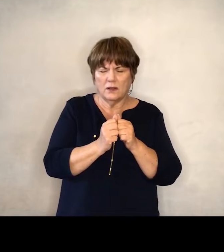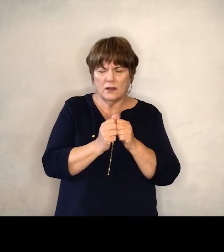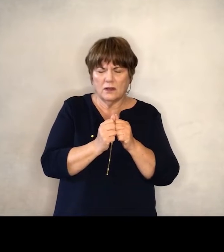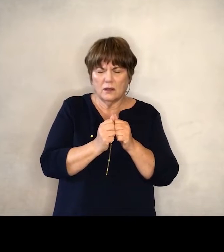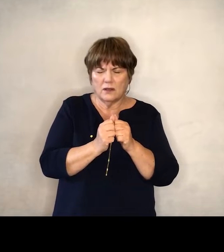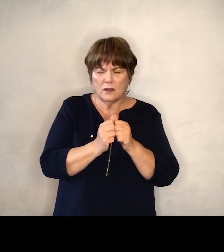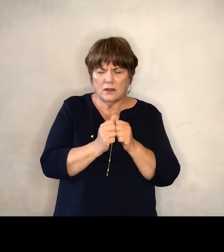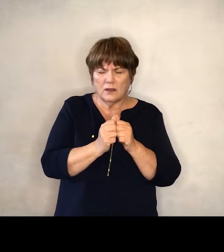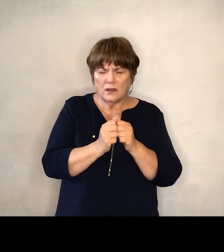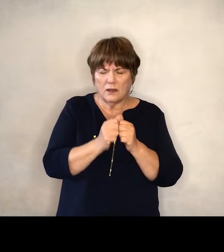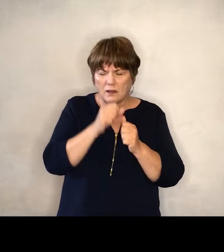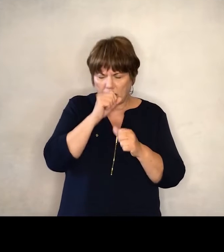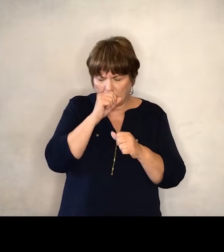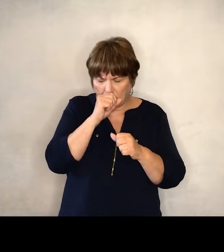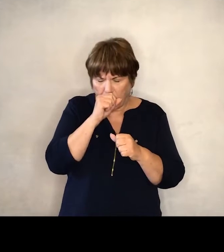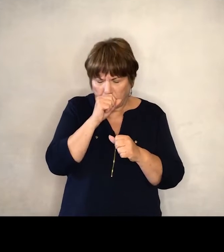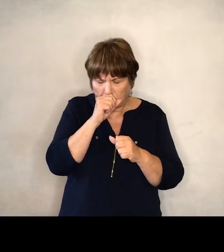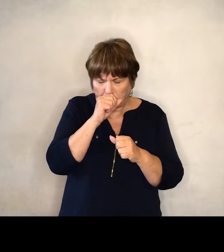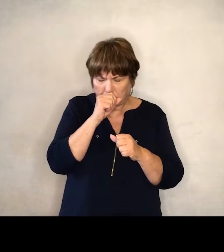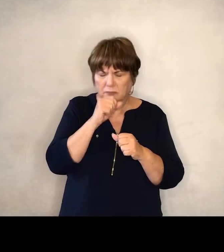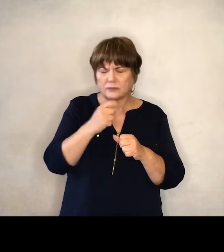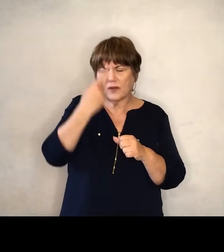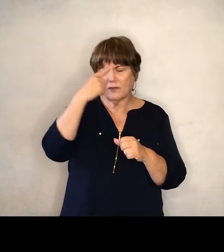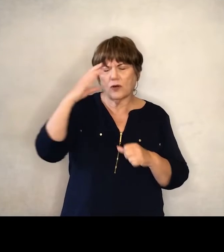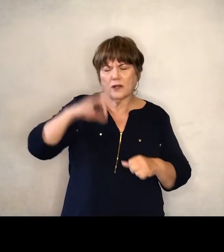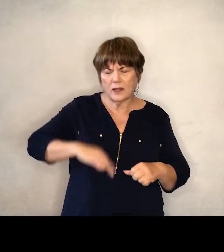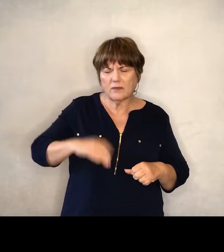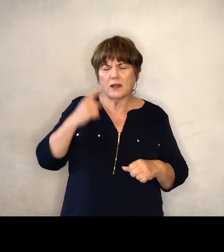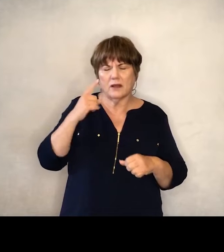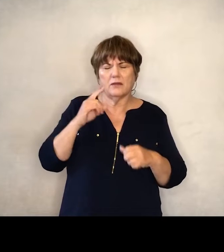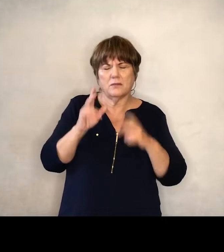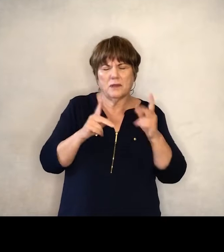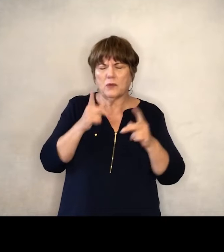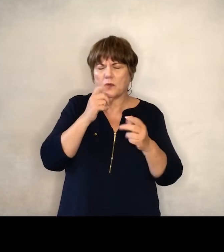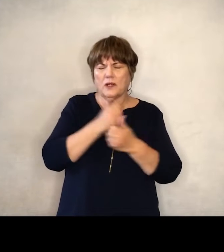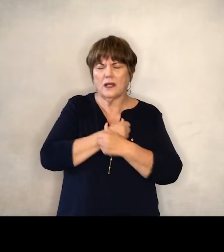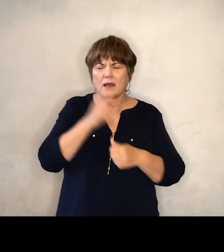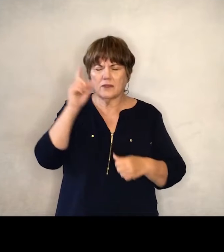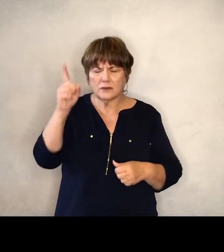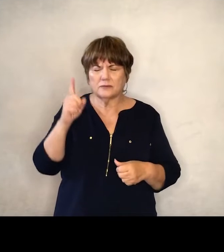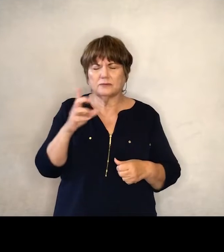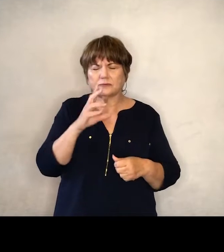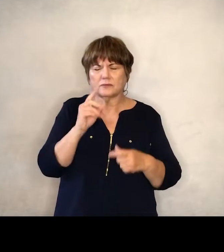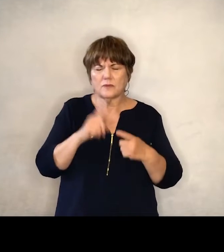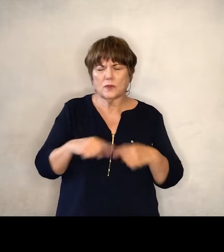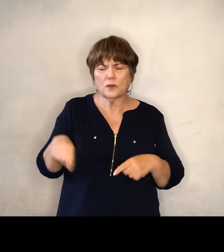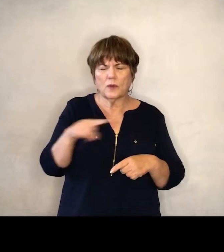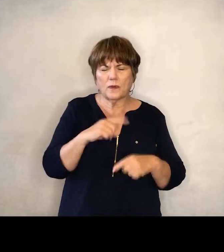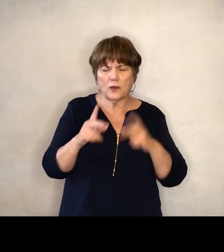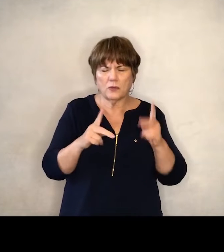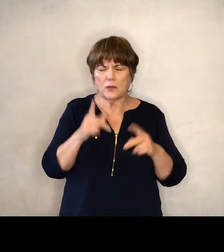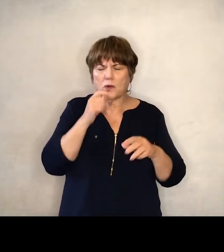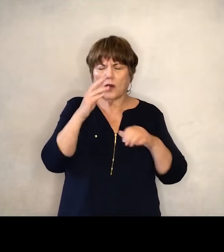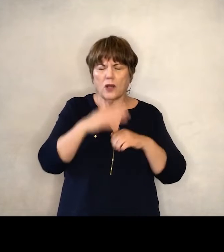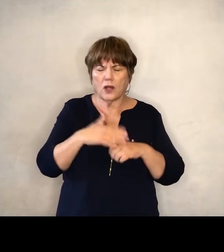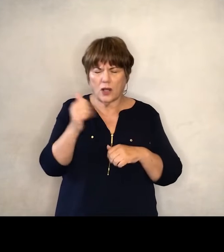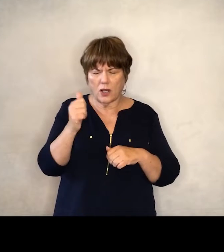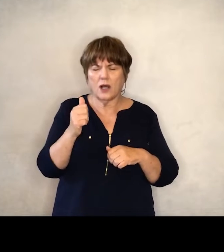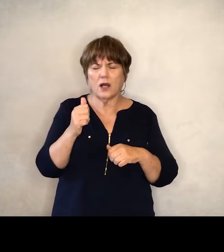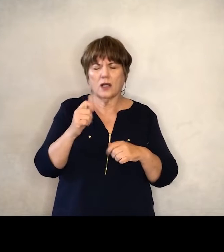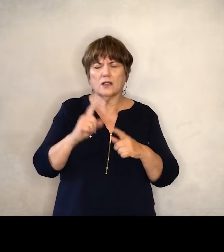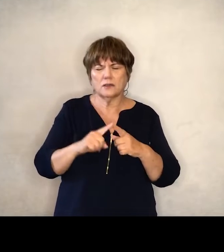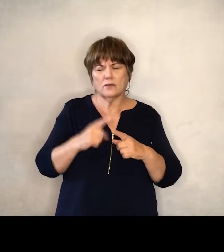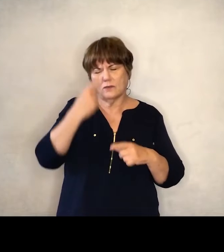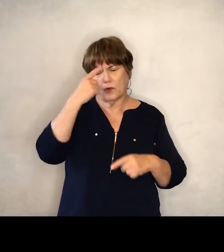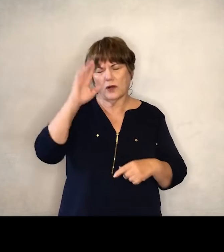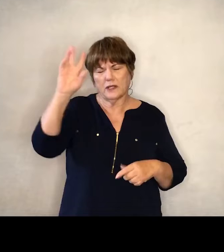for good to them that love you, and to them who are called according to his purpose.